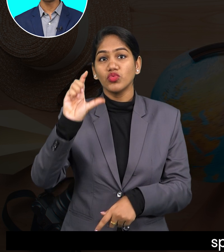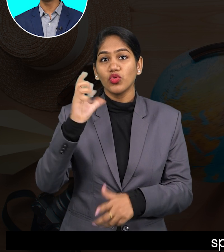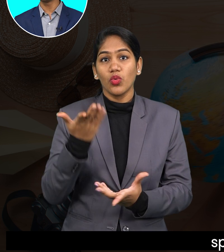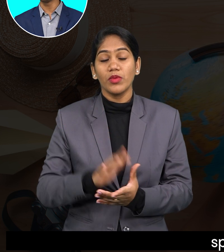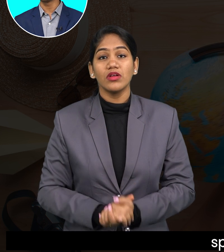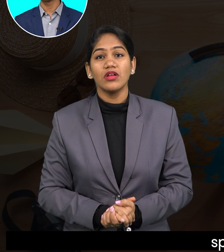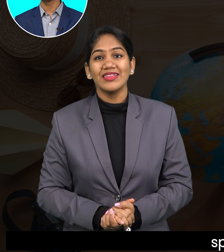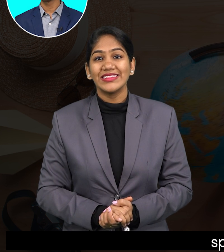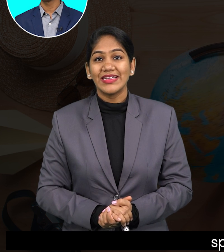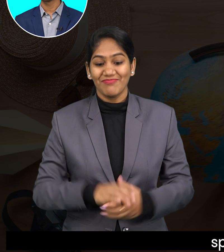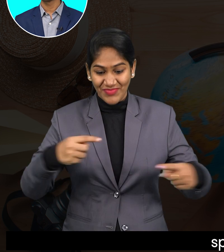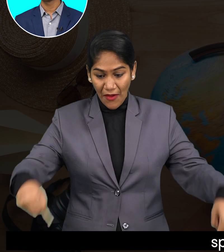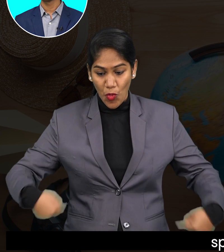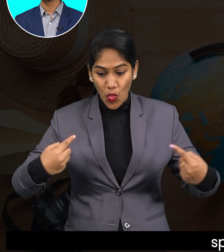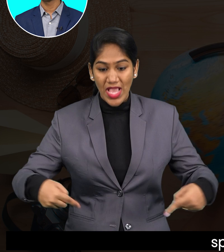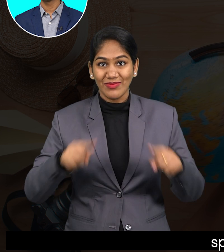spoke of a wheel,